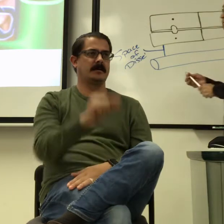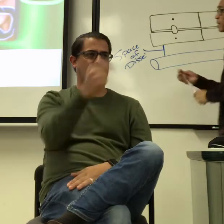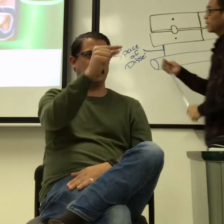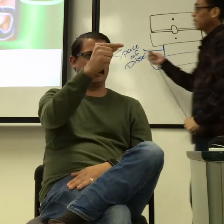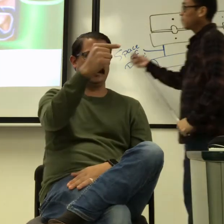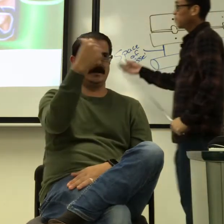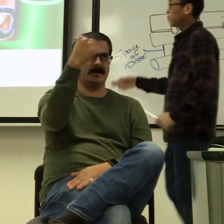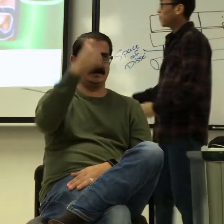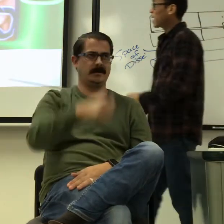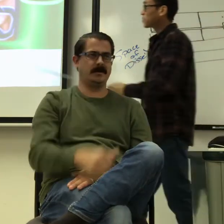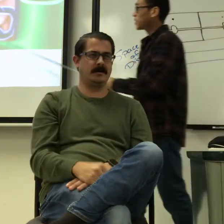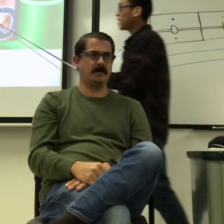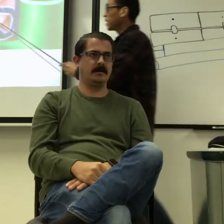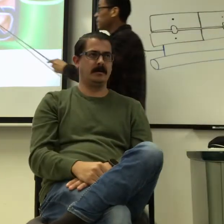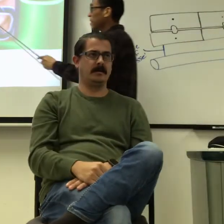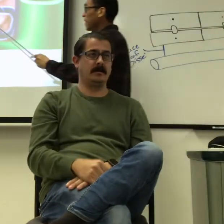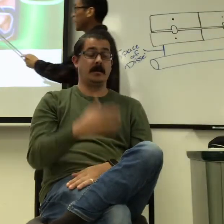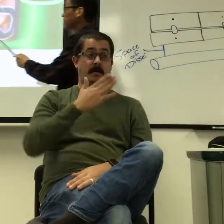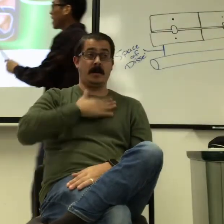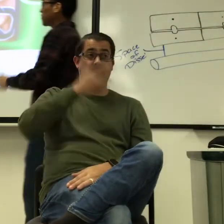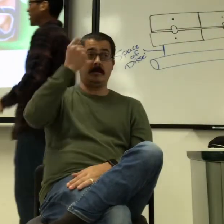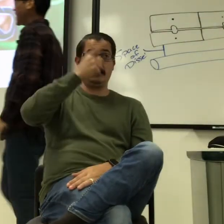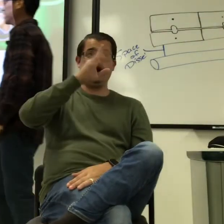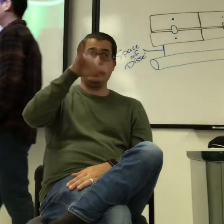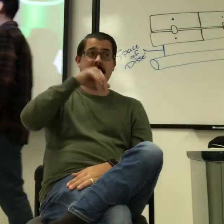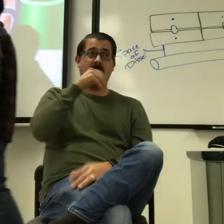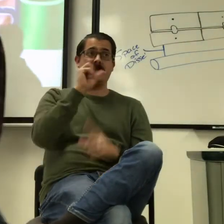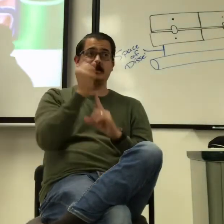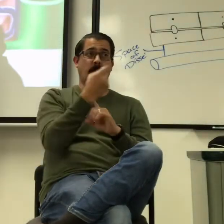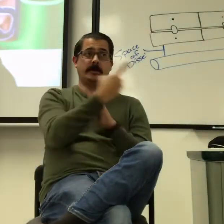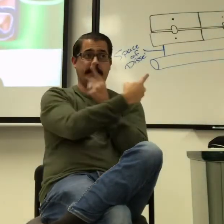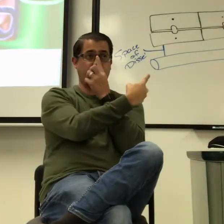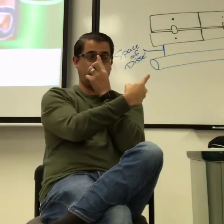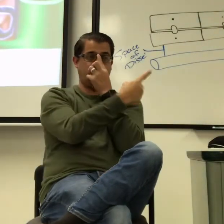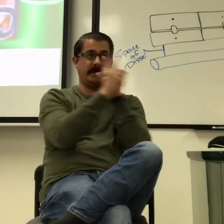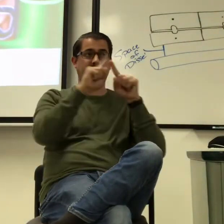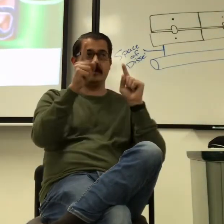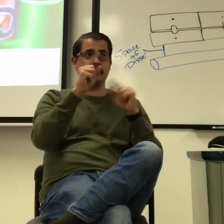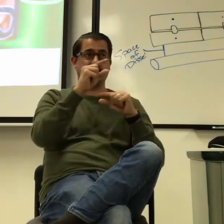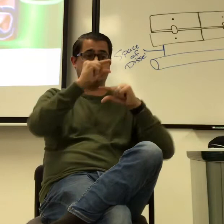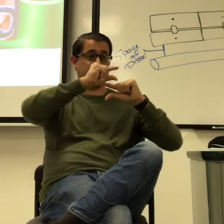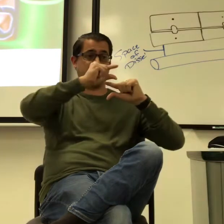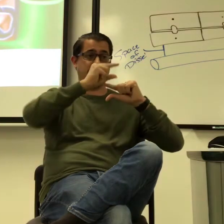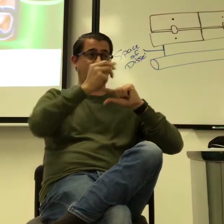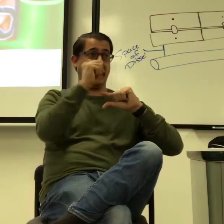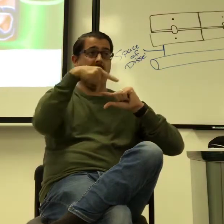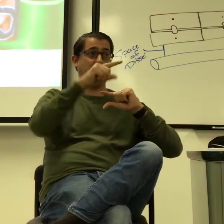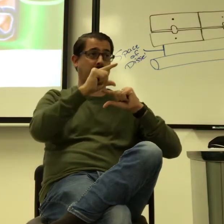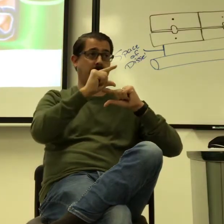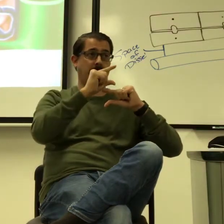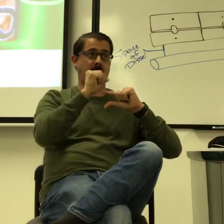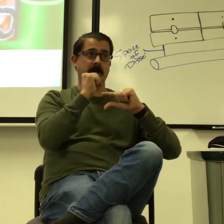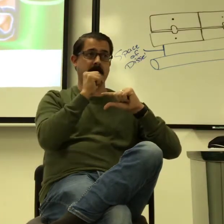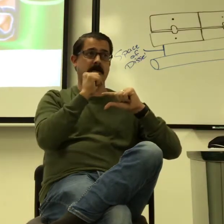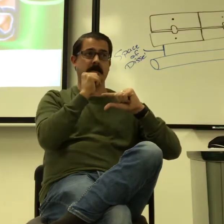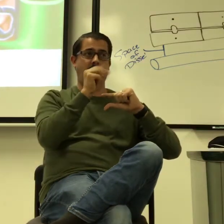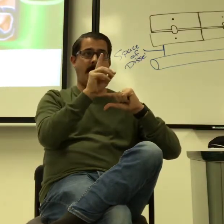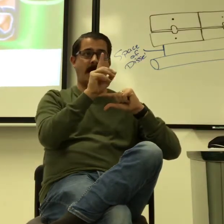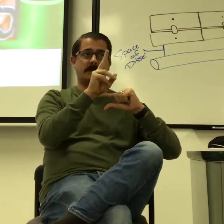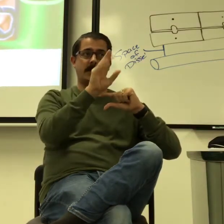green. But my understanding is that that's not the case. It's just a gap between cells. It's not a